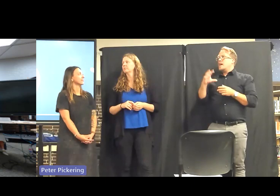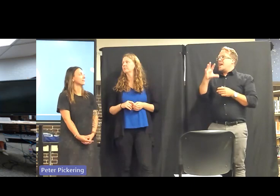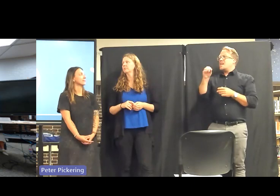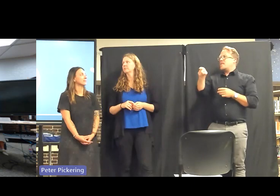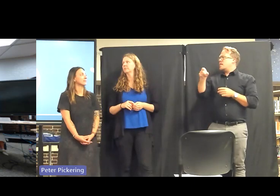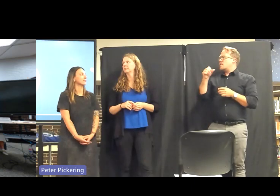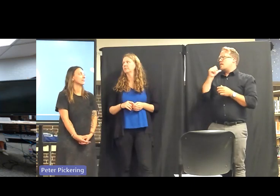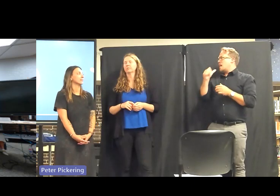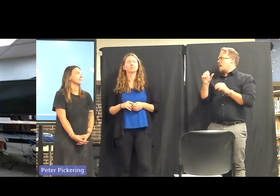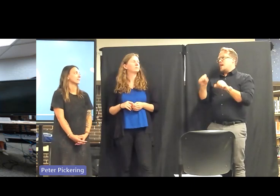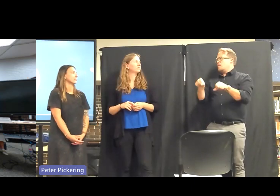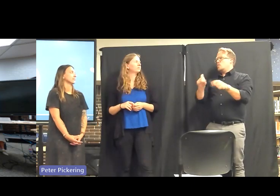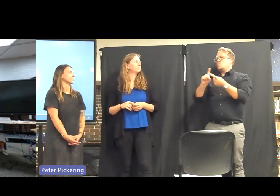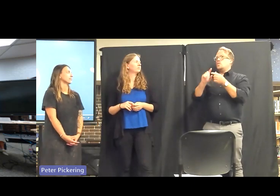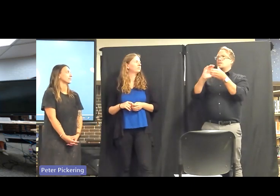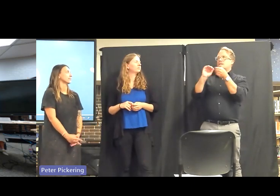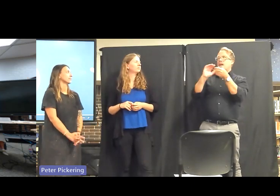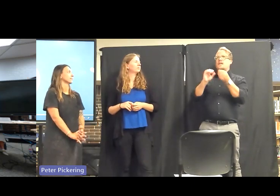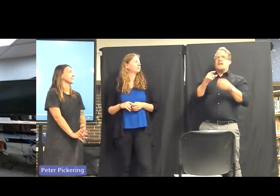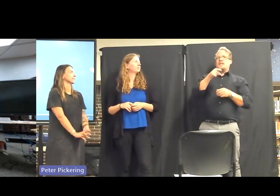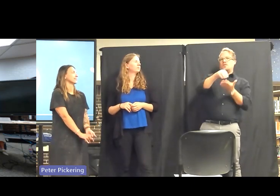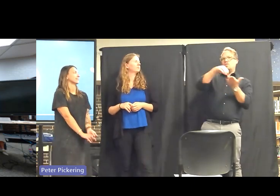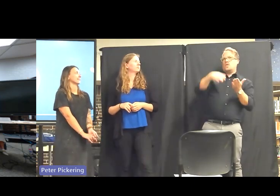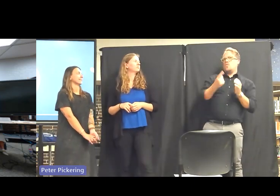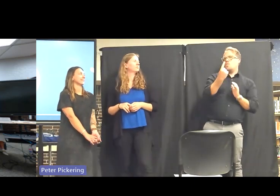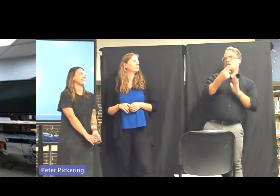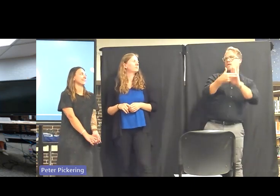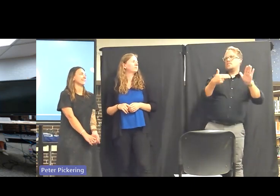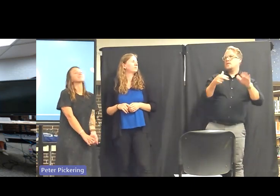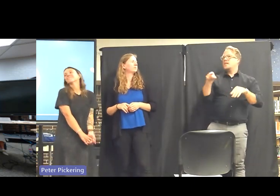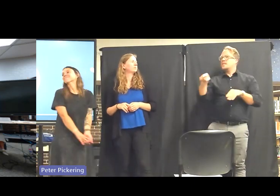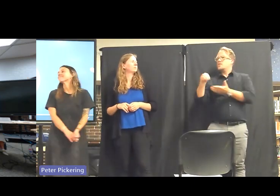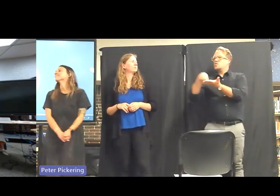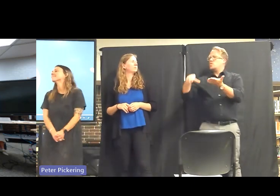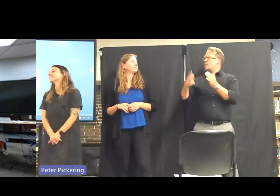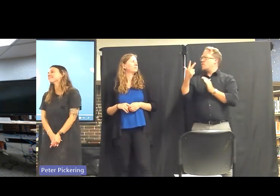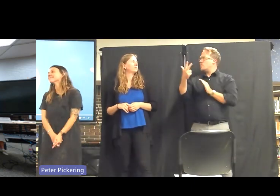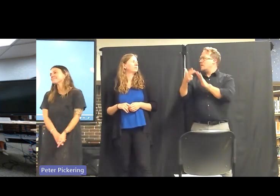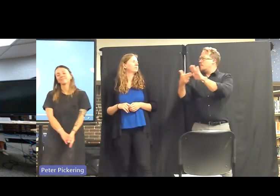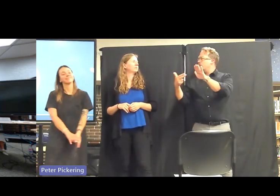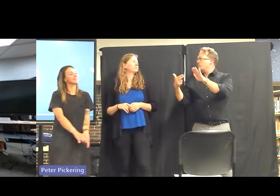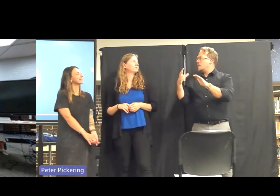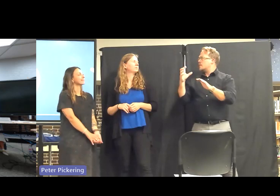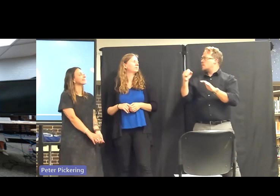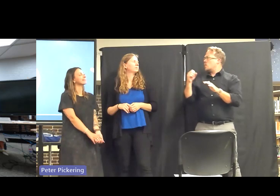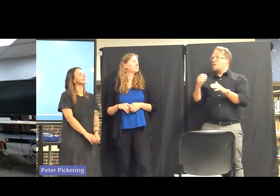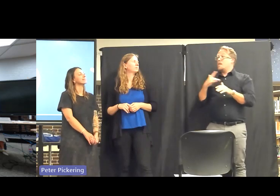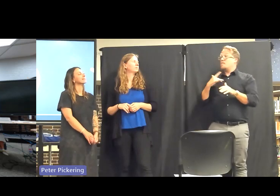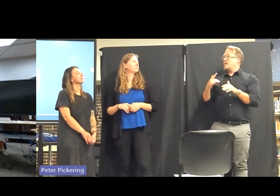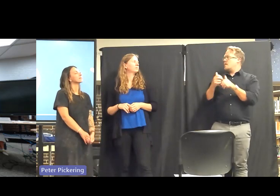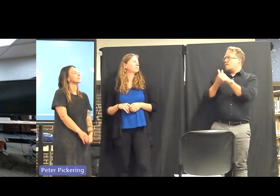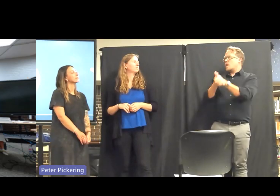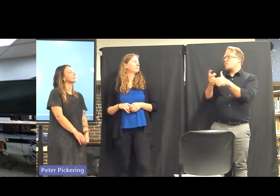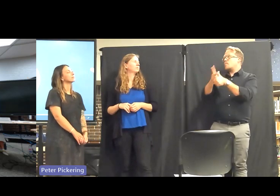to everybody by law does primary disability. And I'm assuming